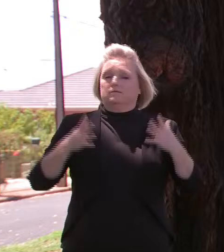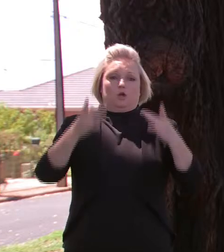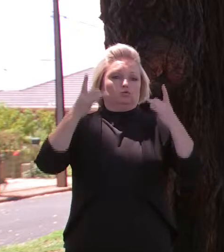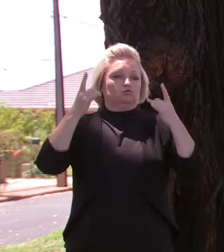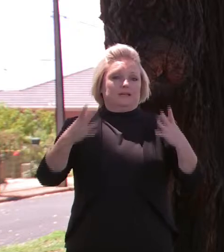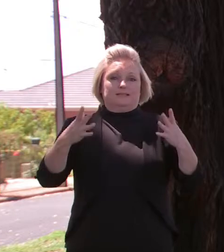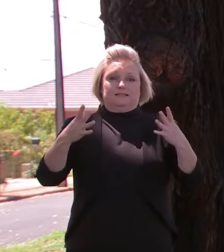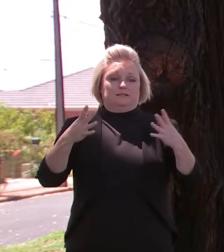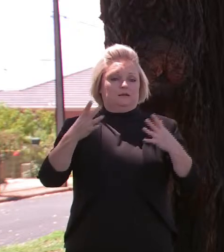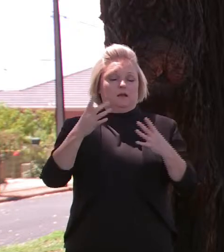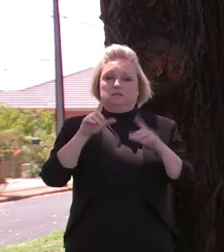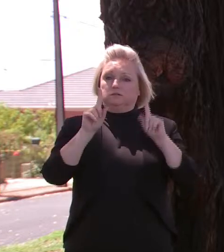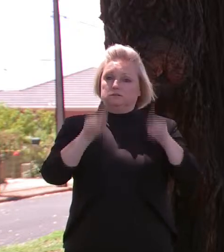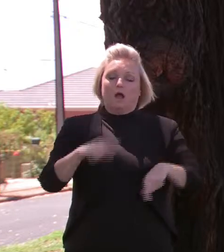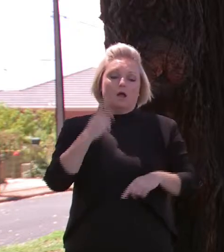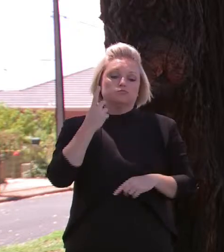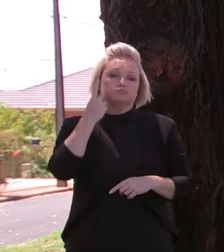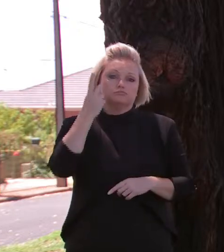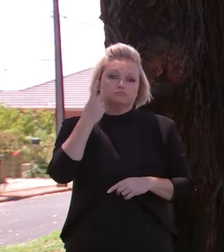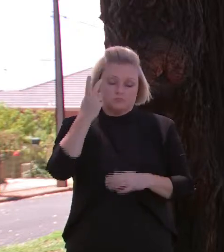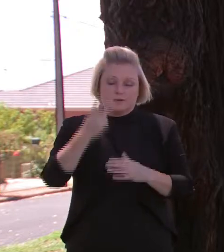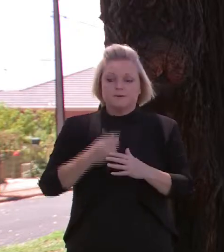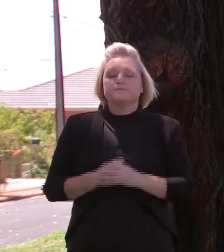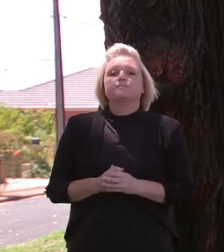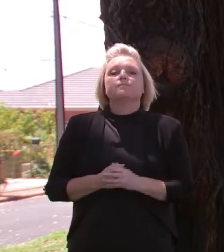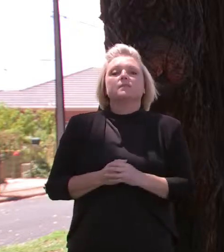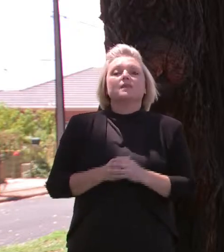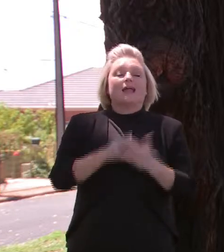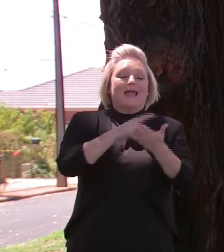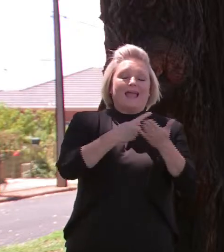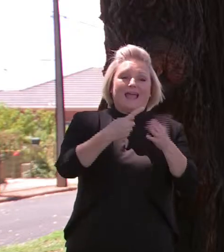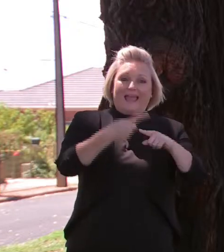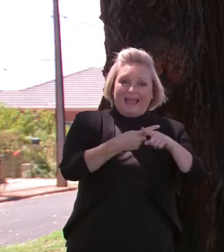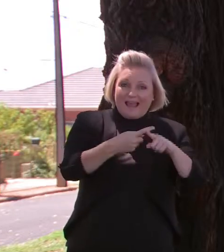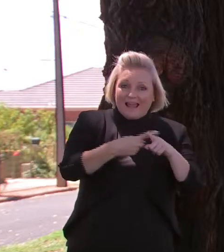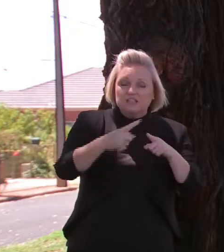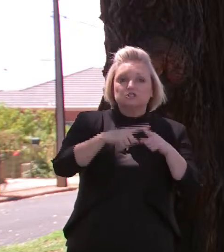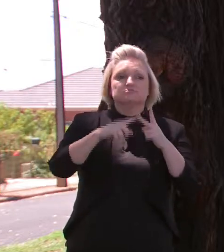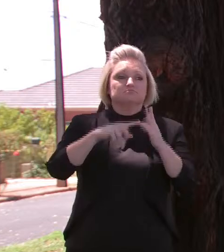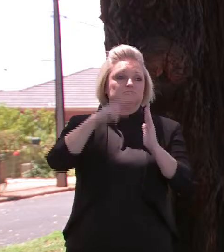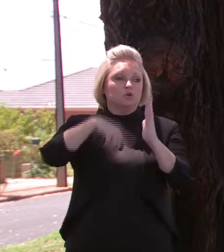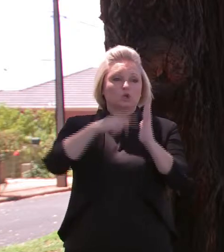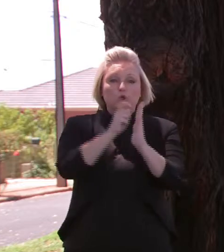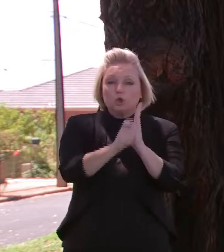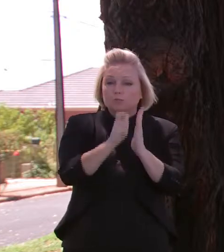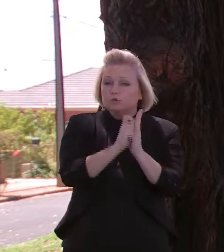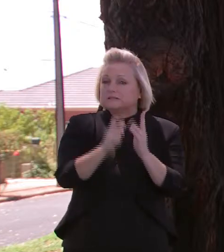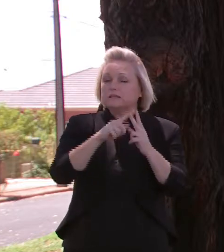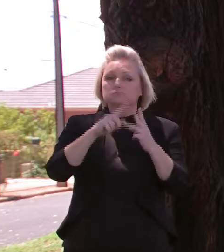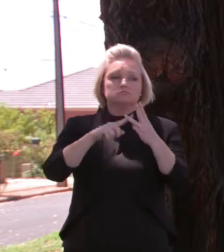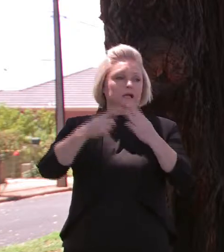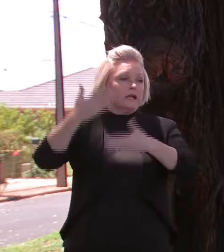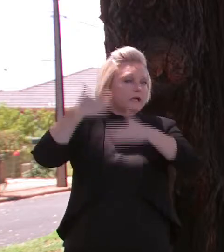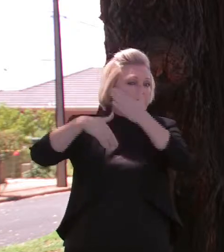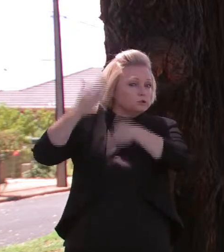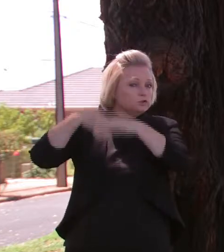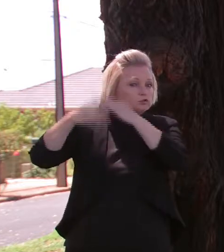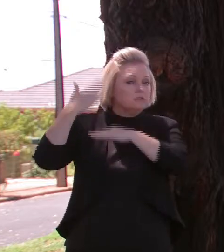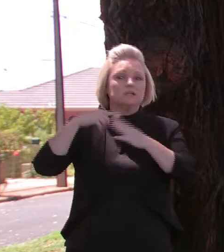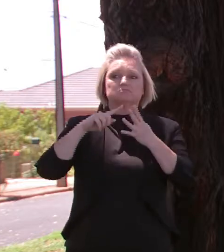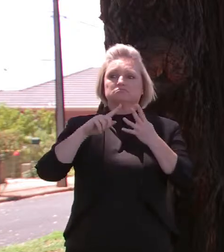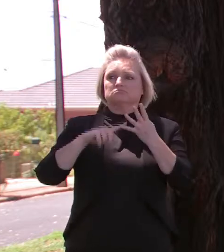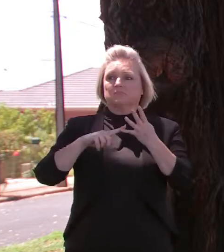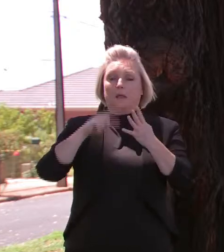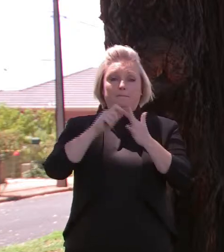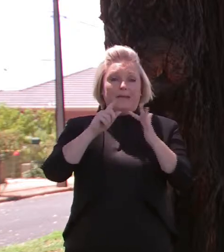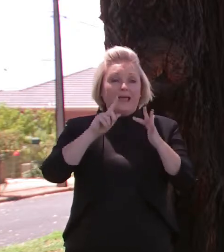week 1 lessons. Lessons in literacy, numeracy, HASS, which is history and social sciences, and physical education in the primary years, and